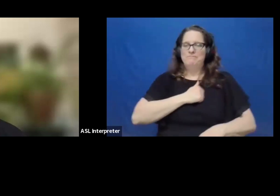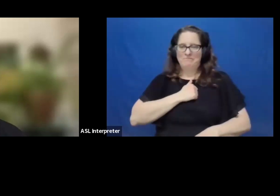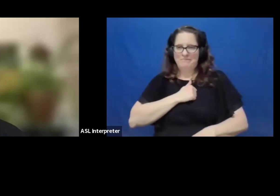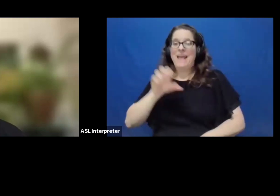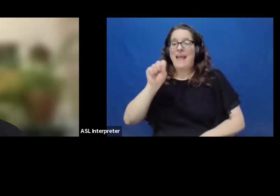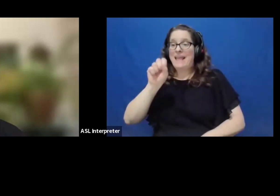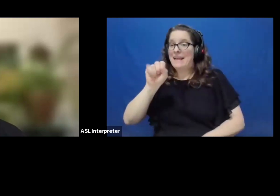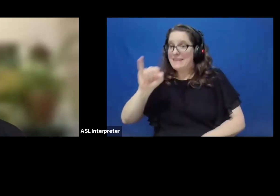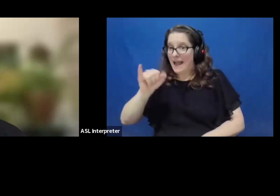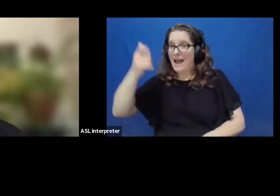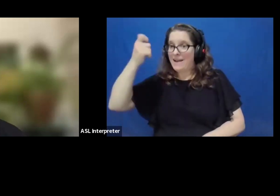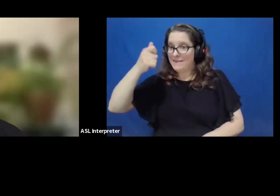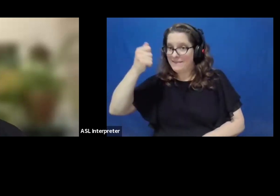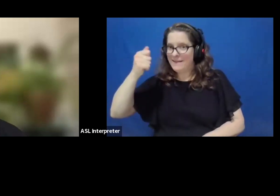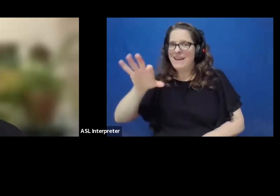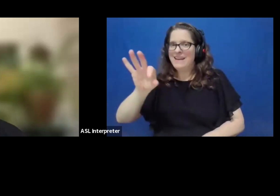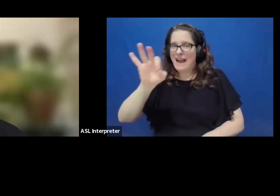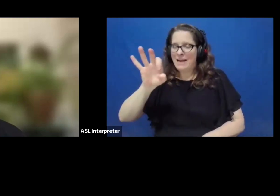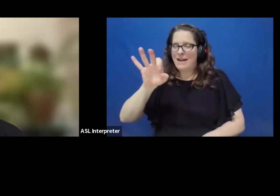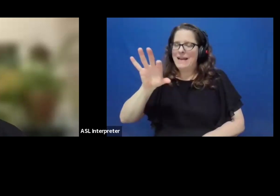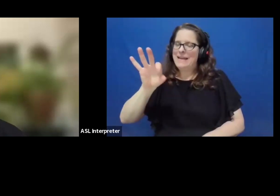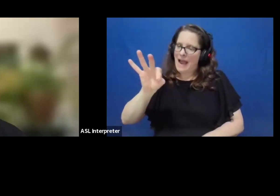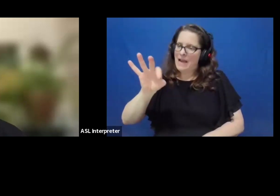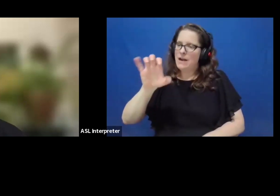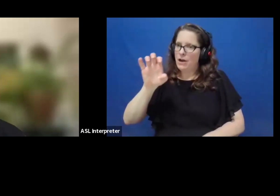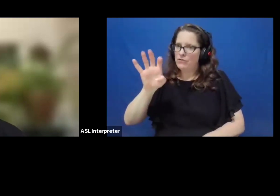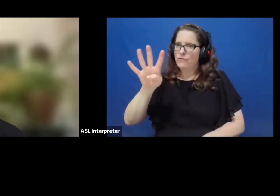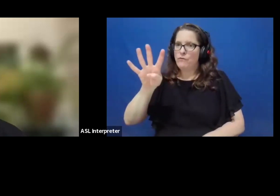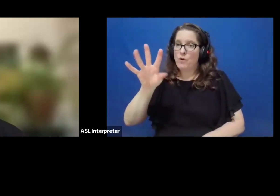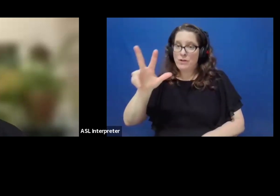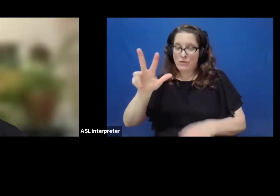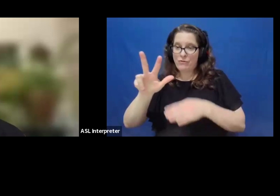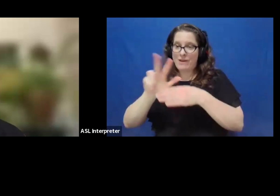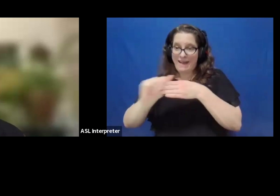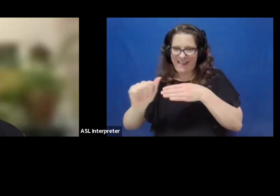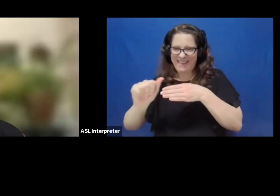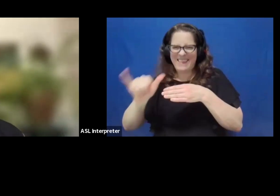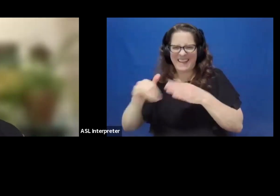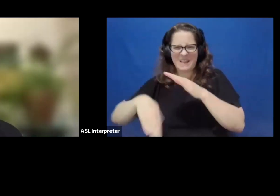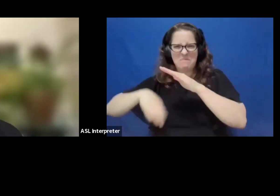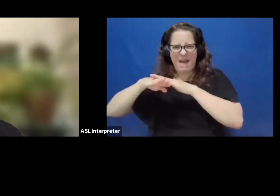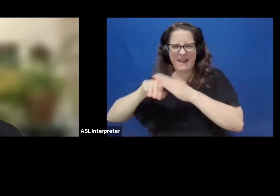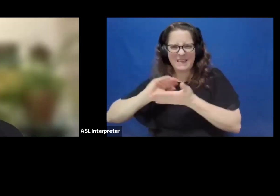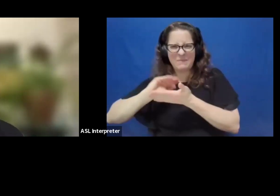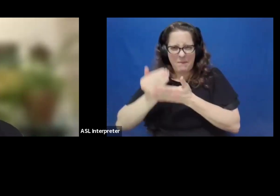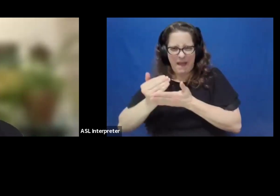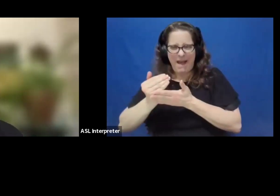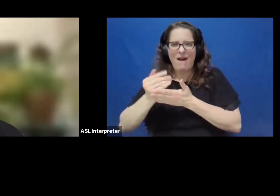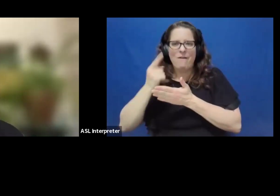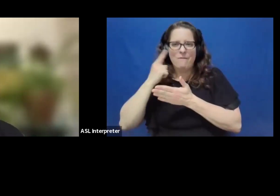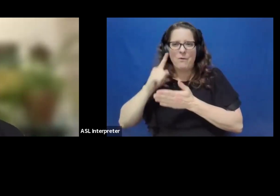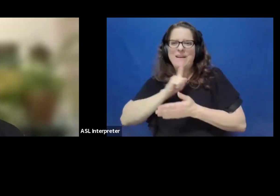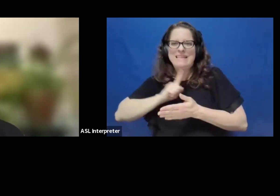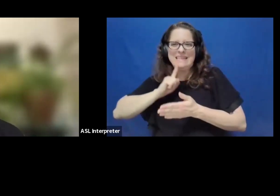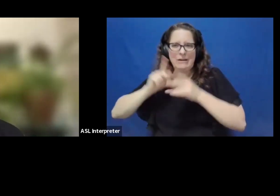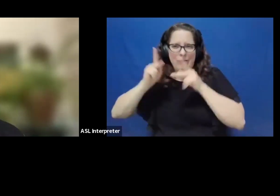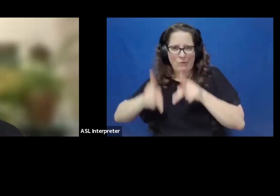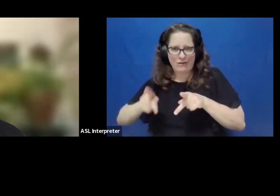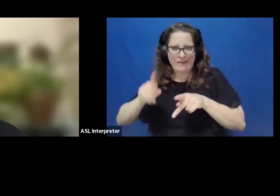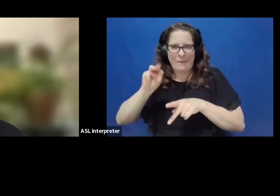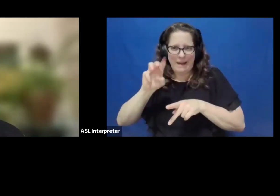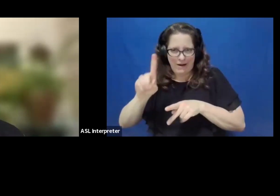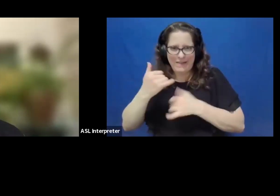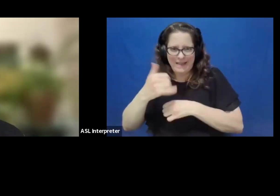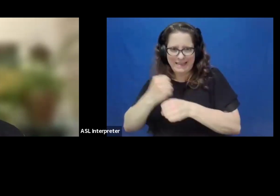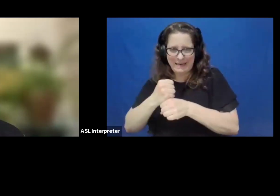SSI, which is the maximum SSI in Maryland this year for an unmarried individual, that